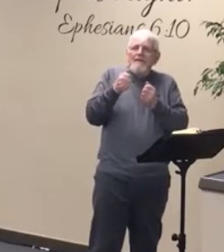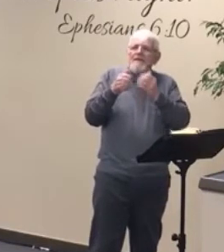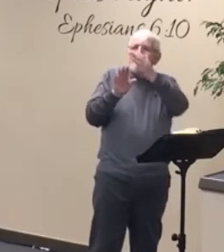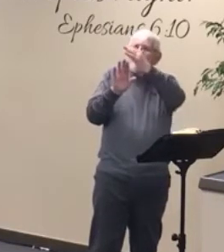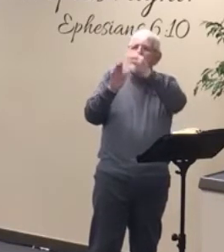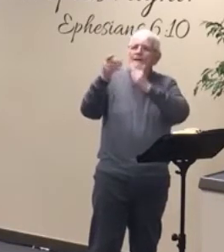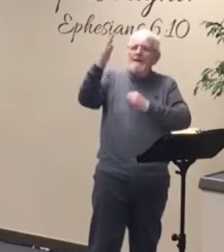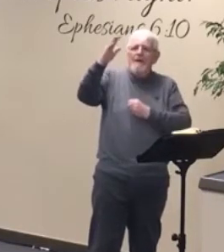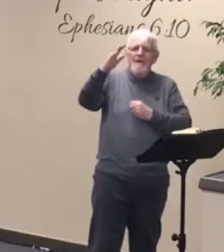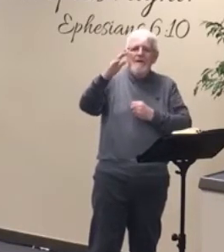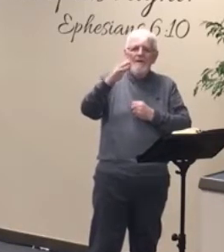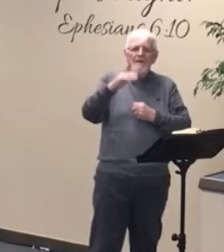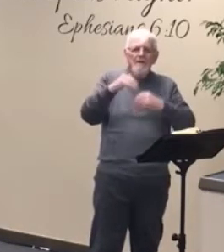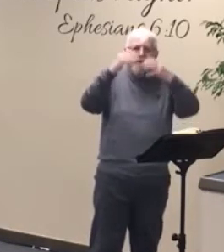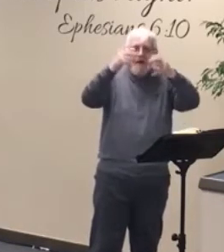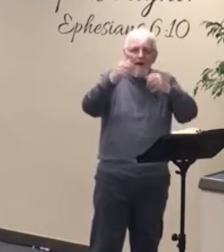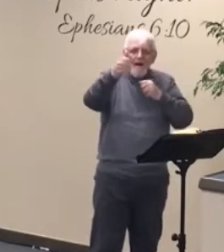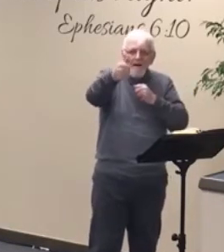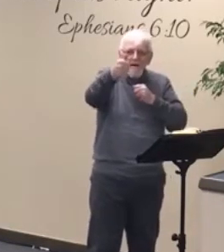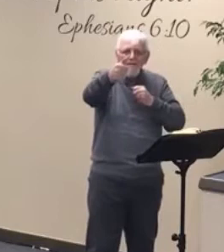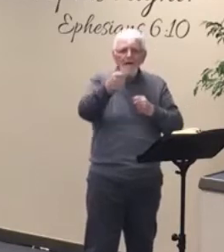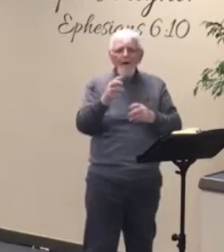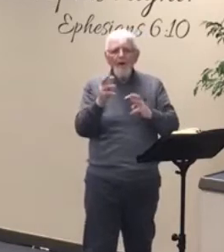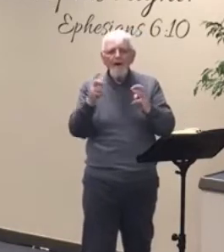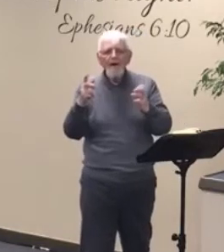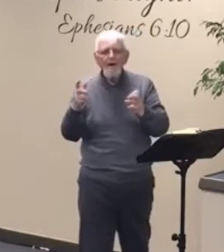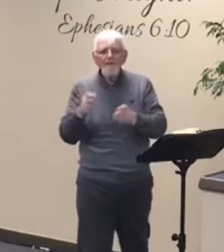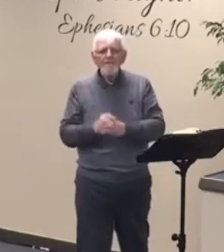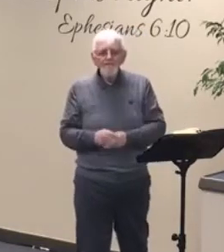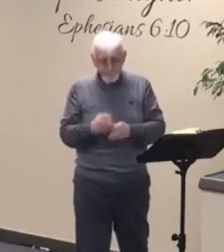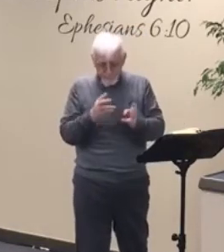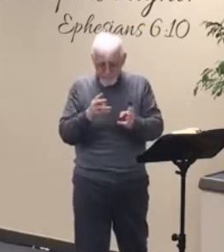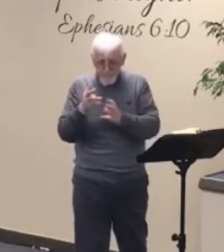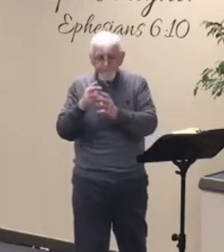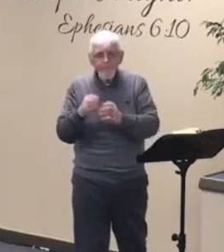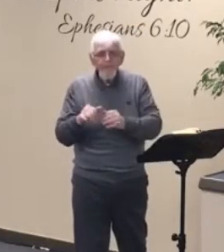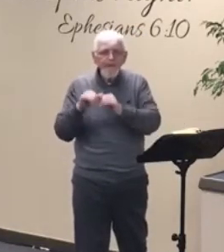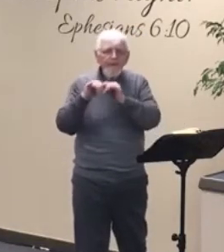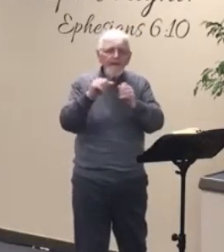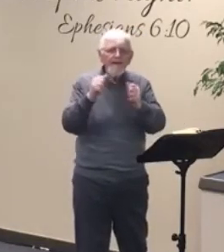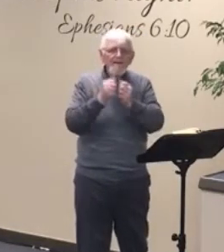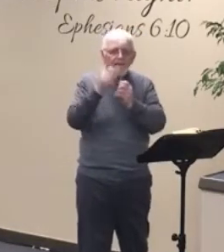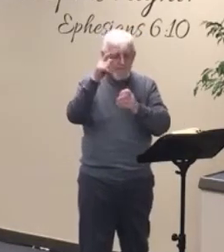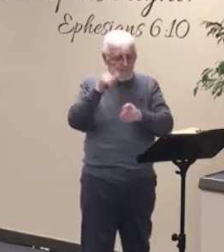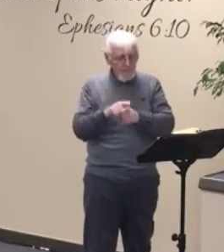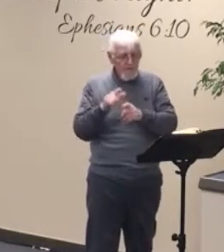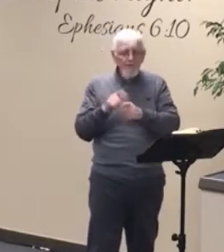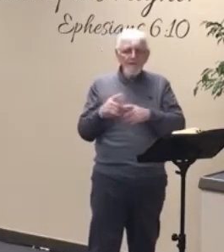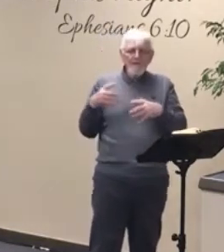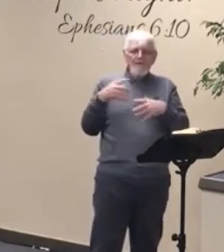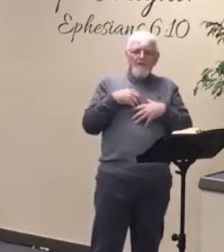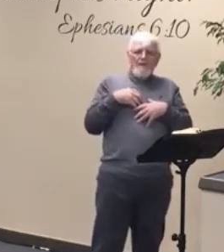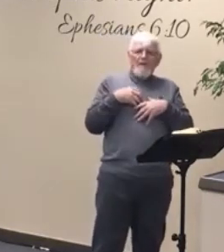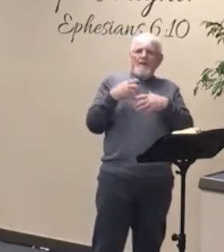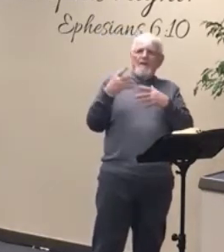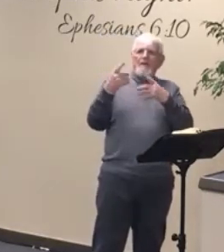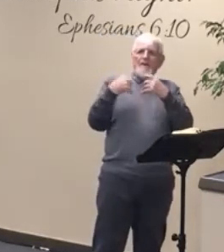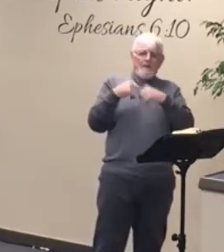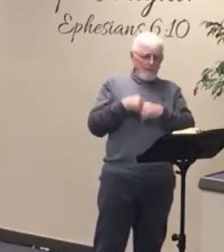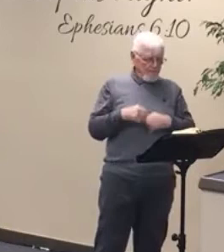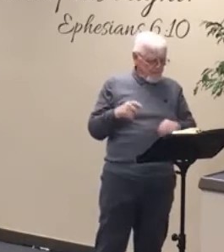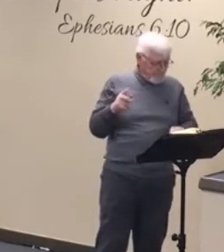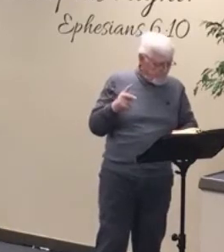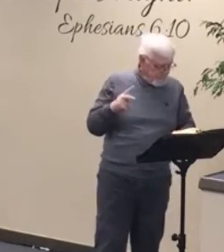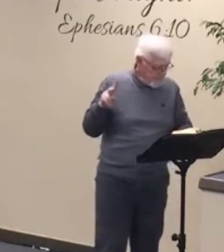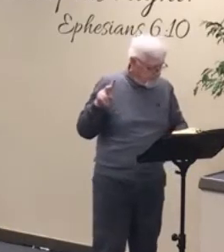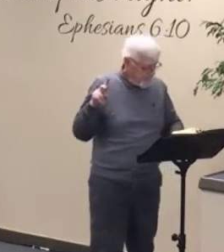exalt yourself. Well, process continues for these brethren, and fear results. Look at verse